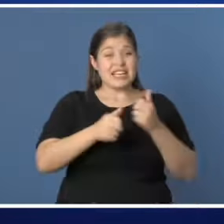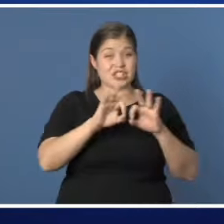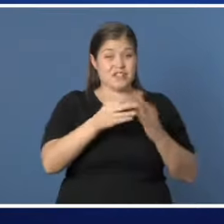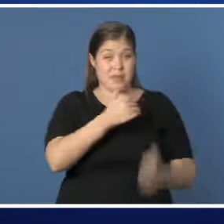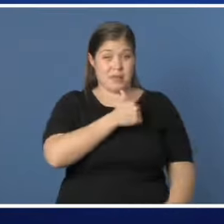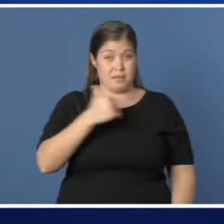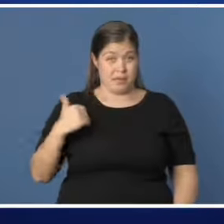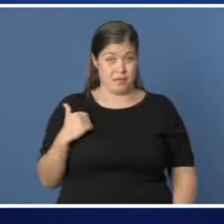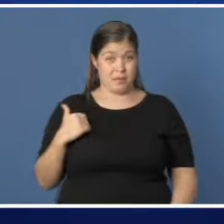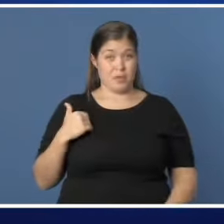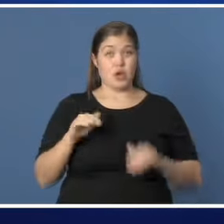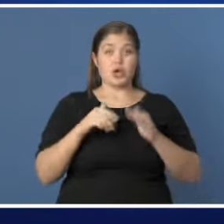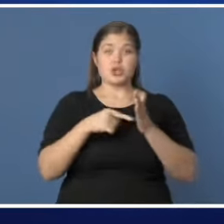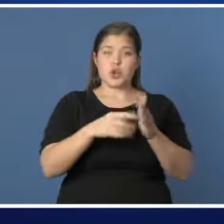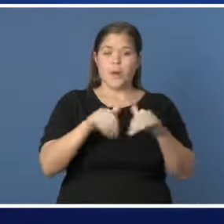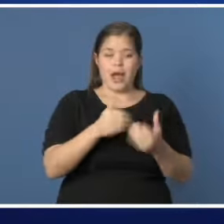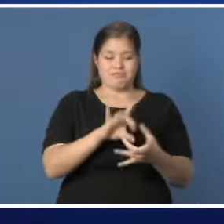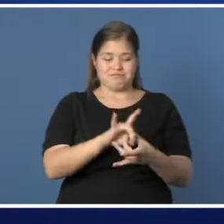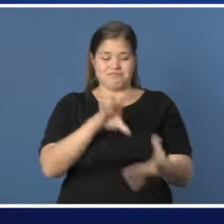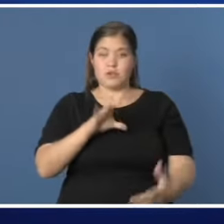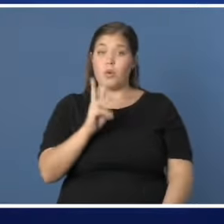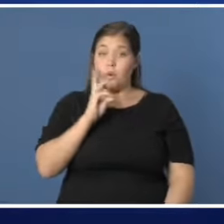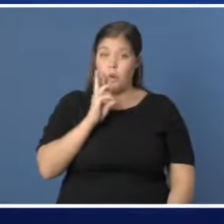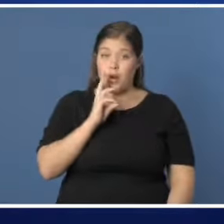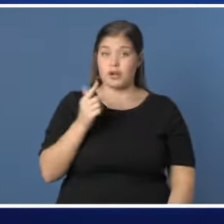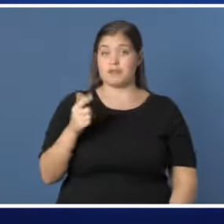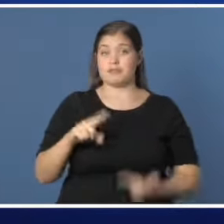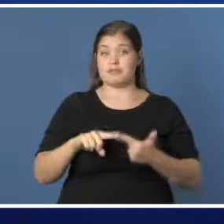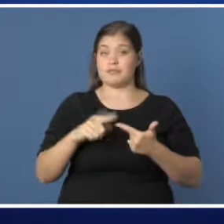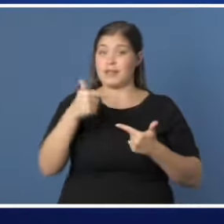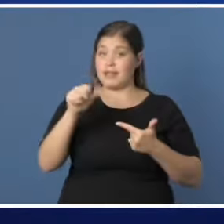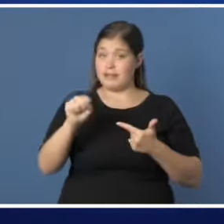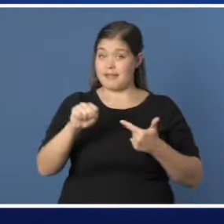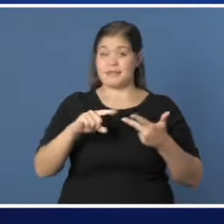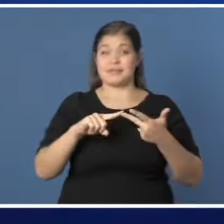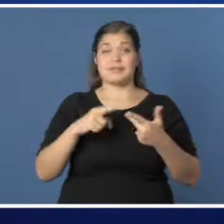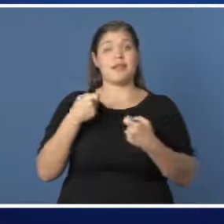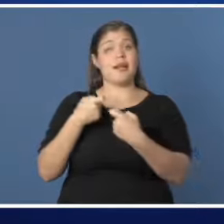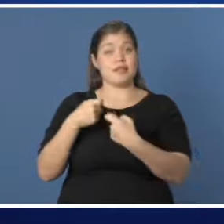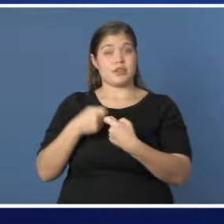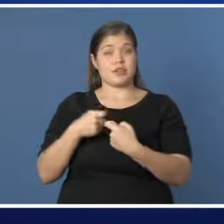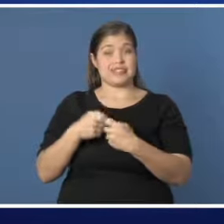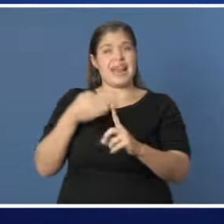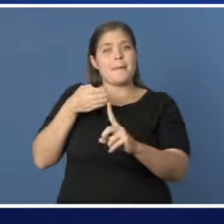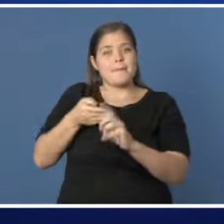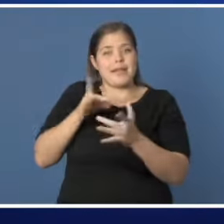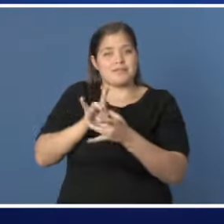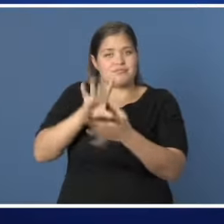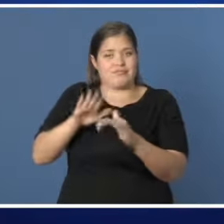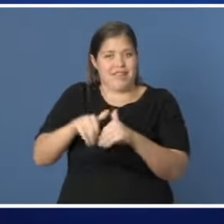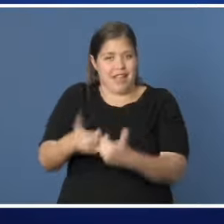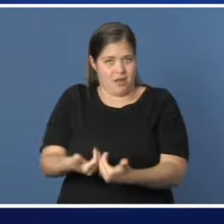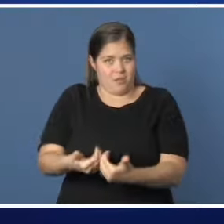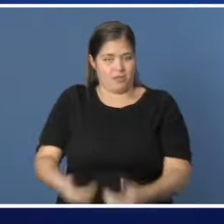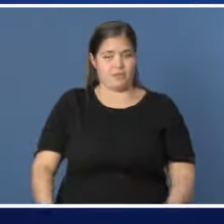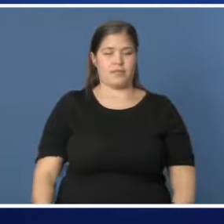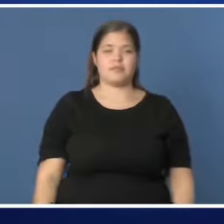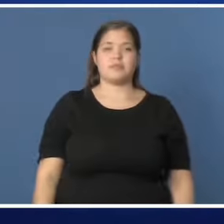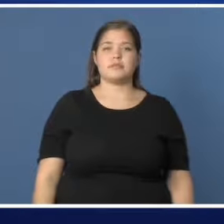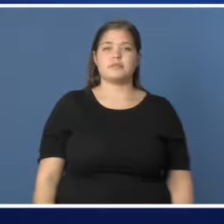Show each family member how and when to turn off the water, gas, and electricity at the main